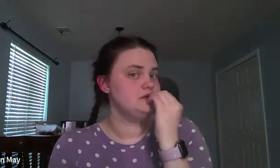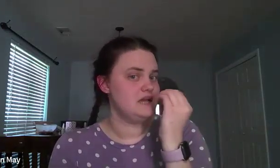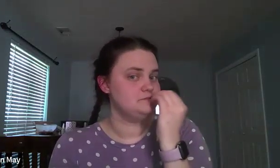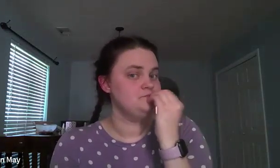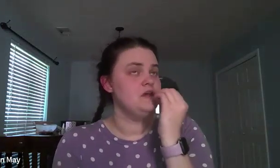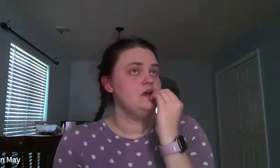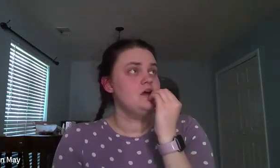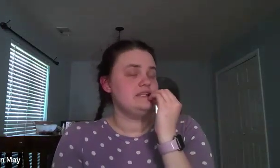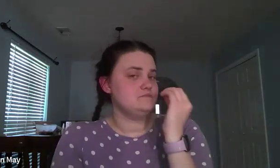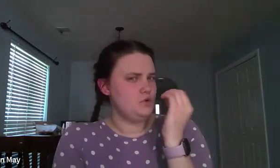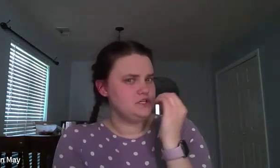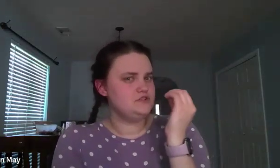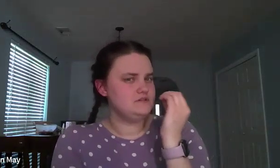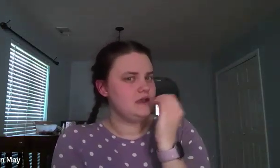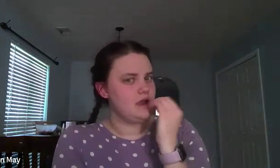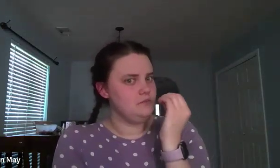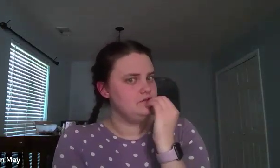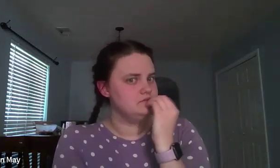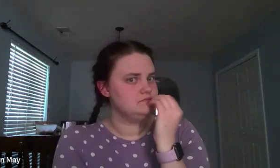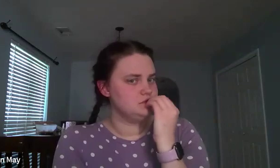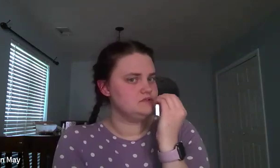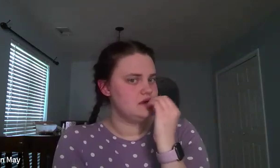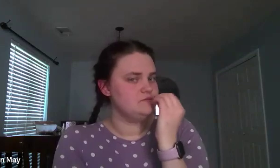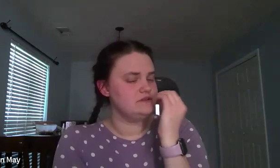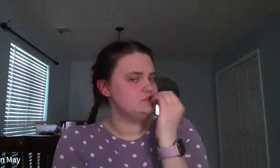tap. It's important you do tap multiple times, at least